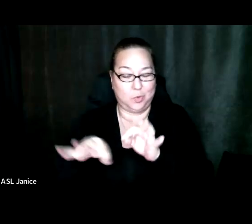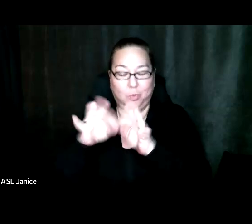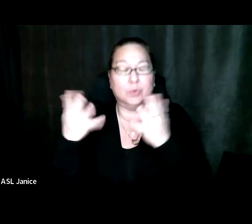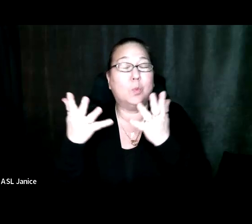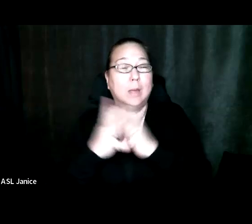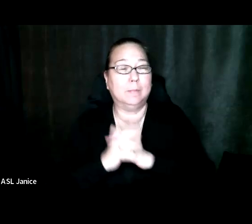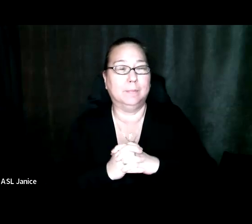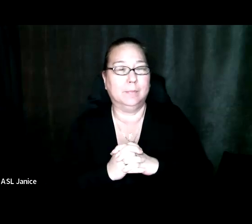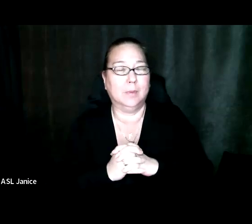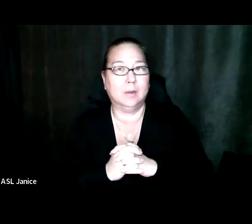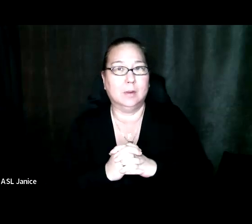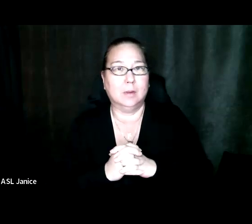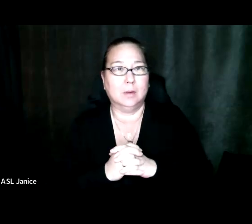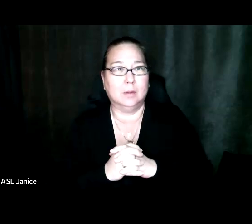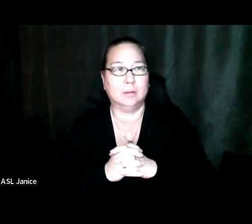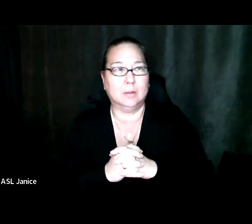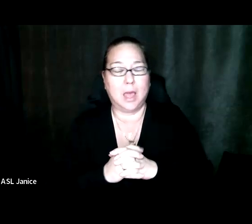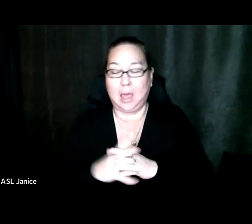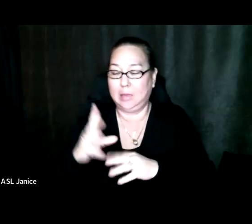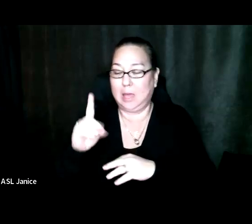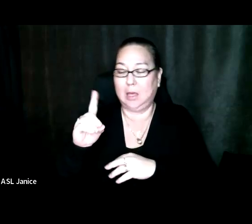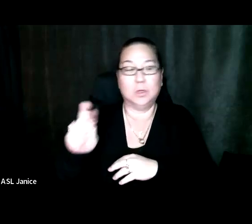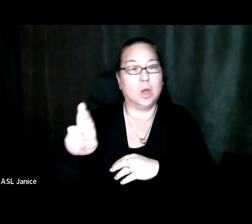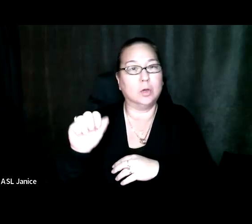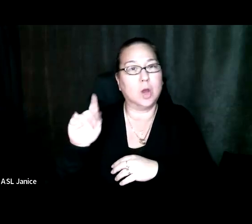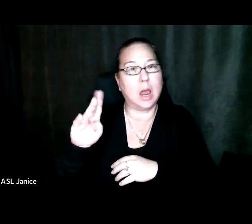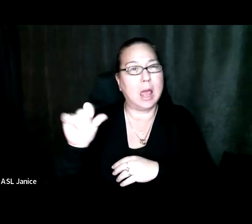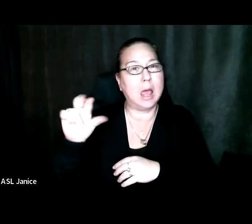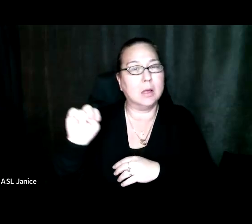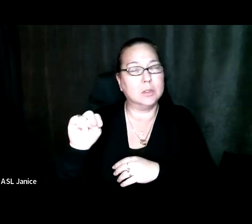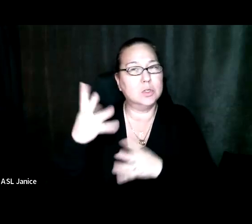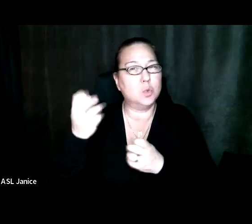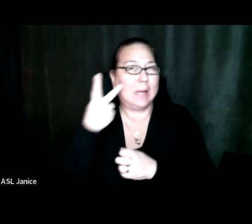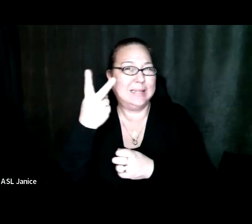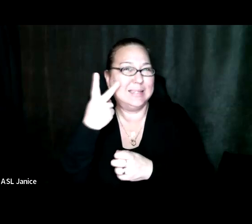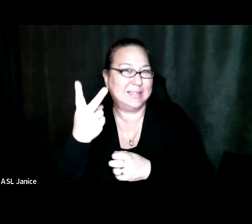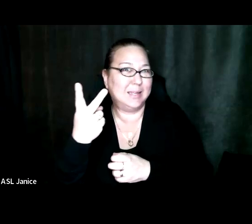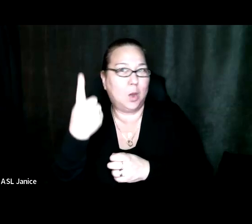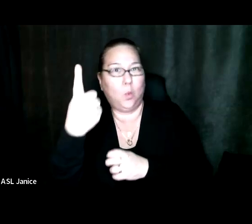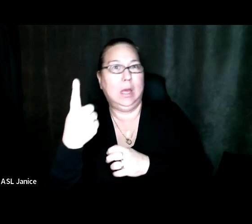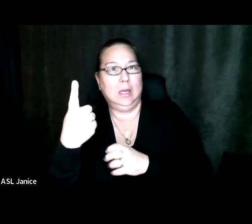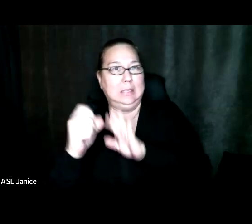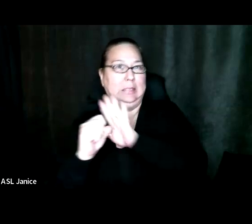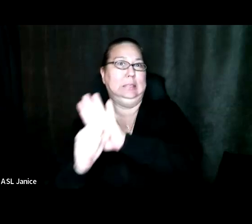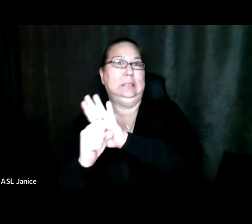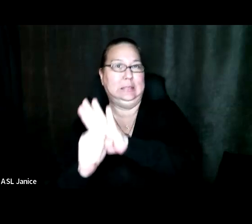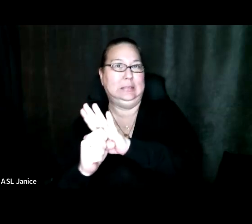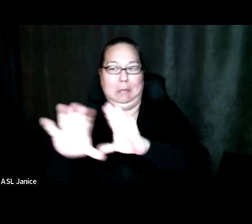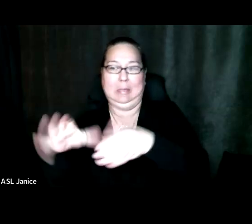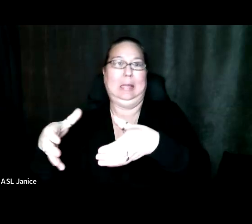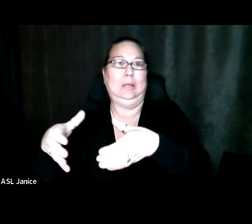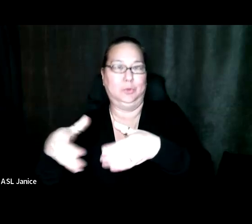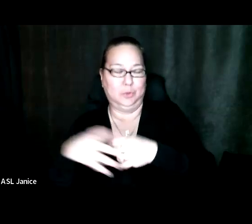and Dr. Alkins asked for one way to see the simulation. I'd also like to see it, what the results, did it,